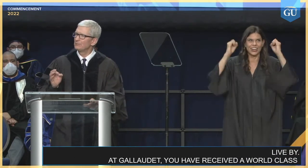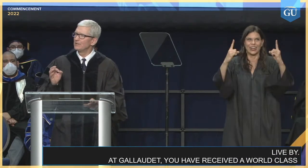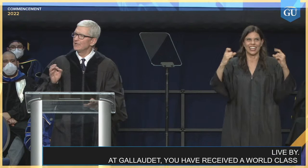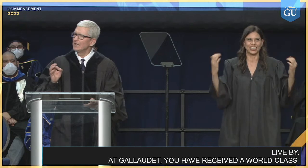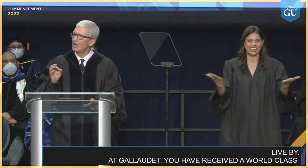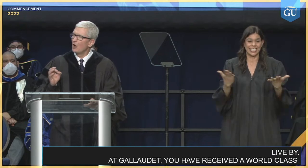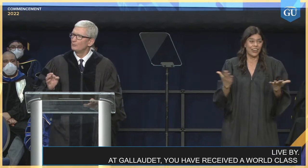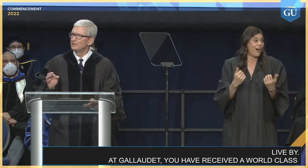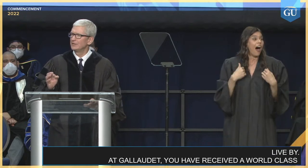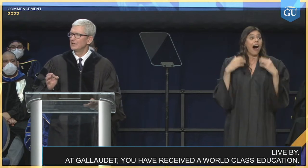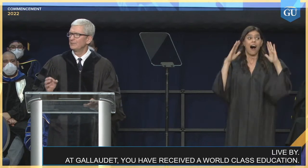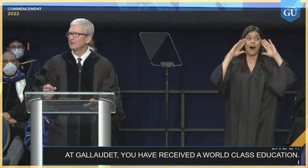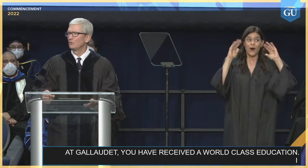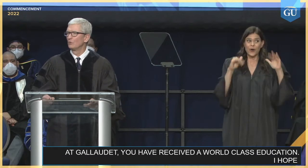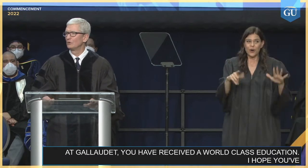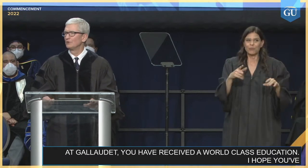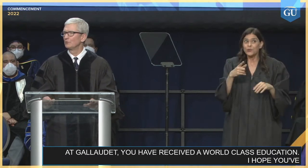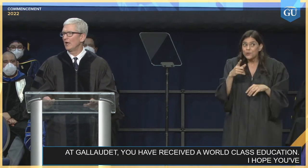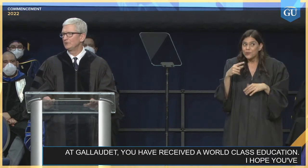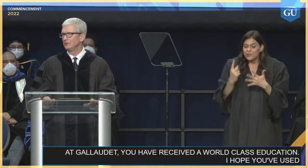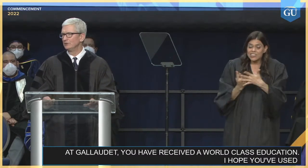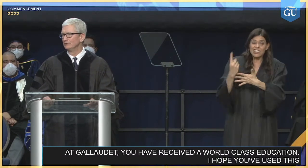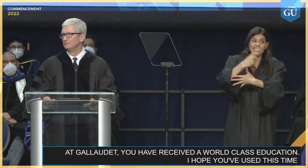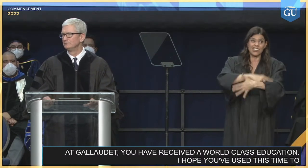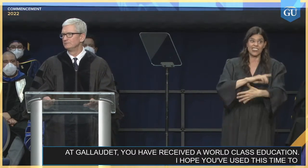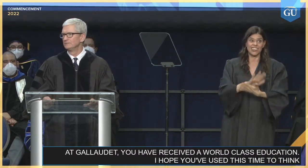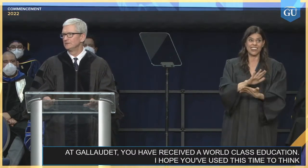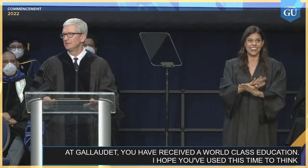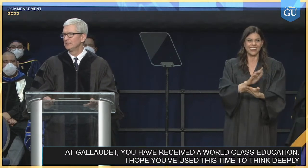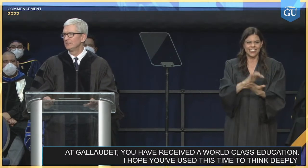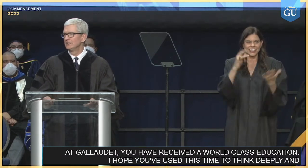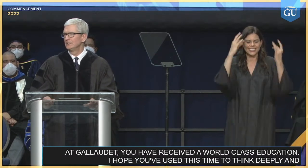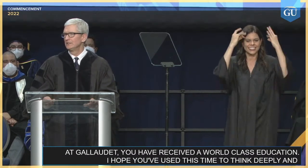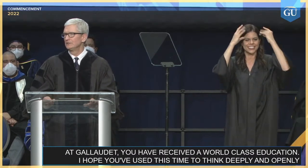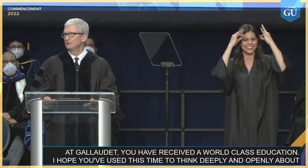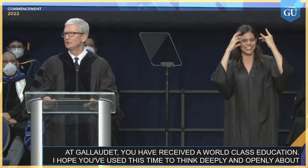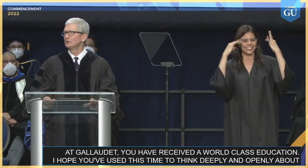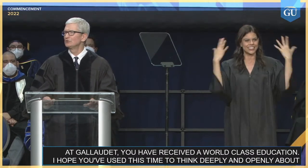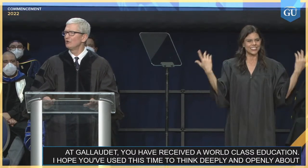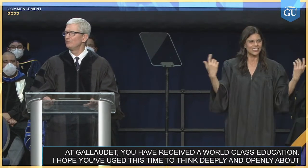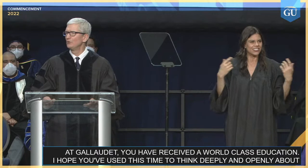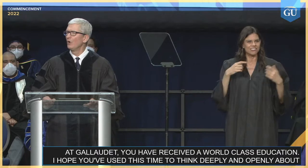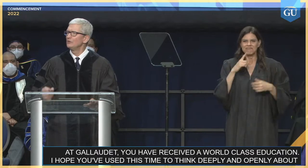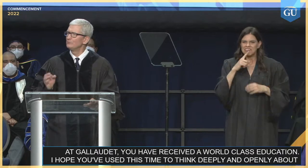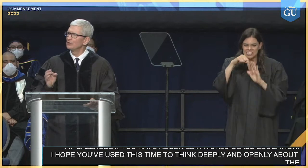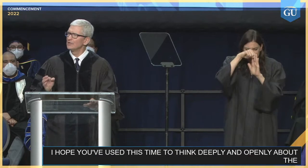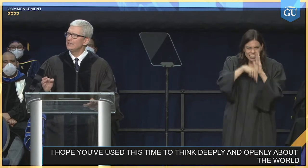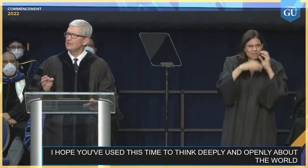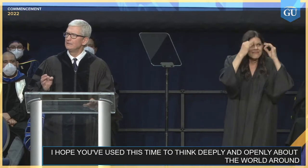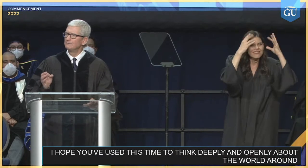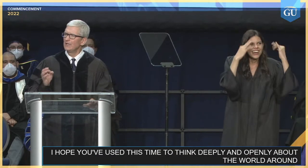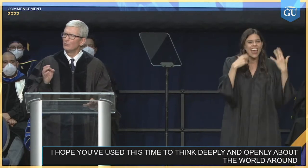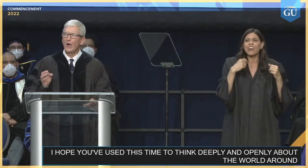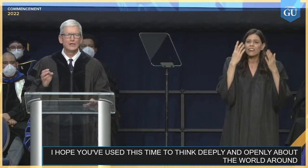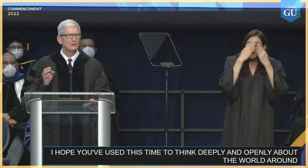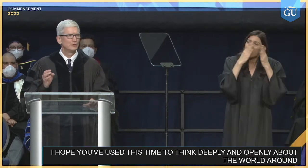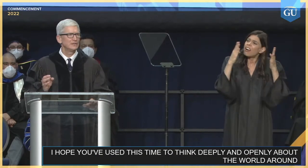and openly about the world around you, to determine what you believe and why you believe